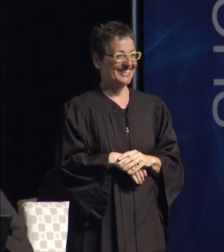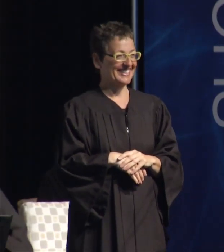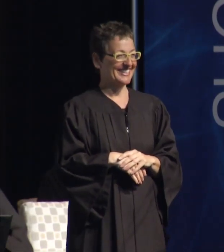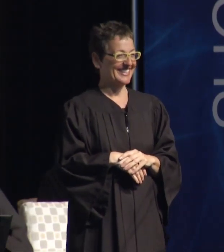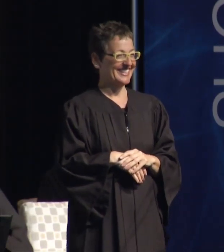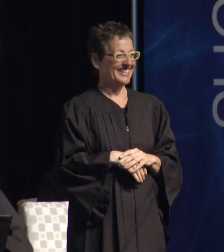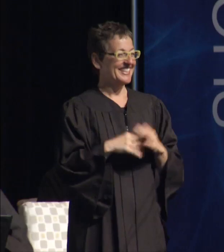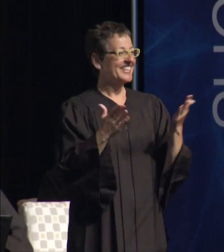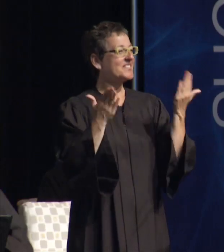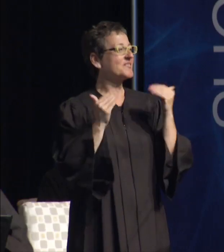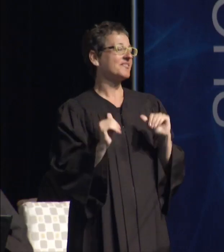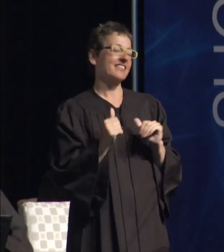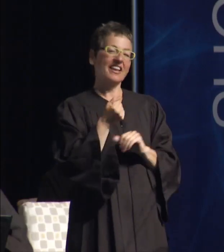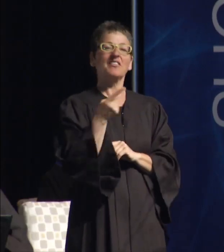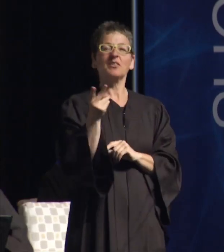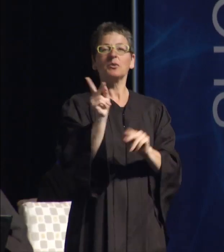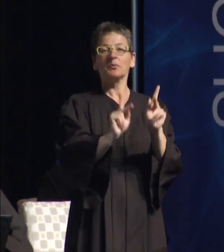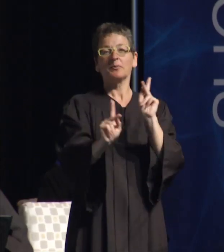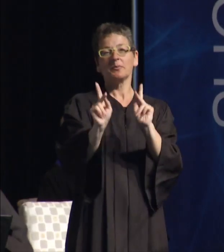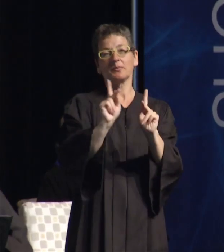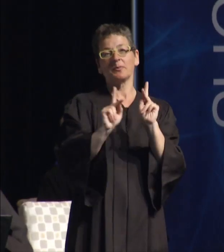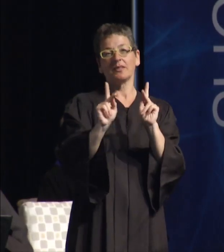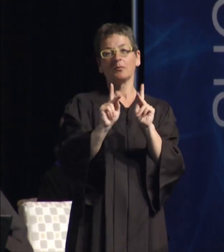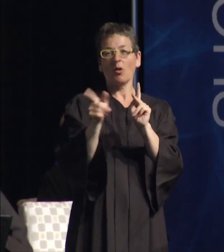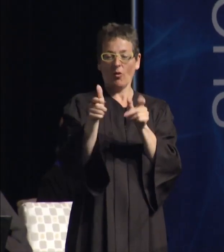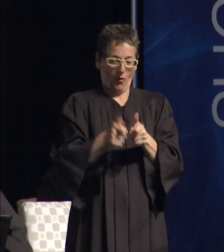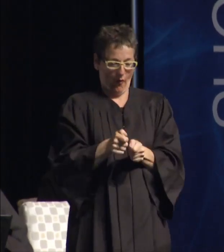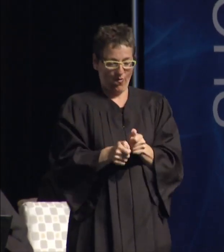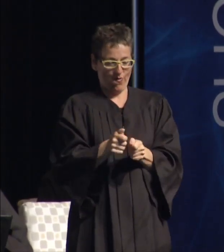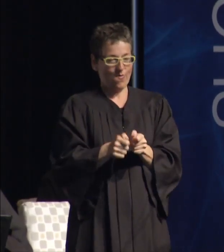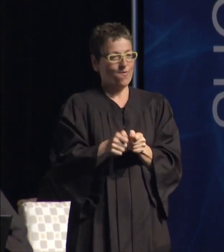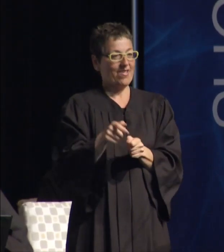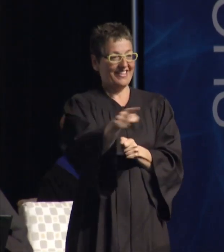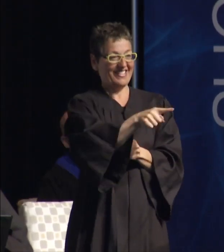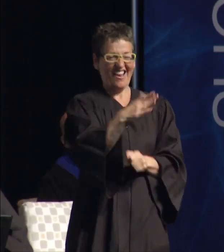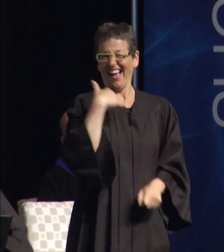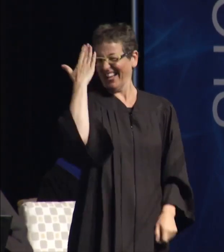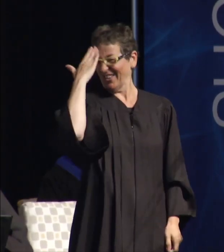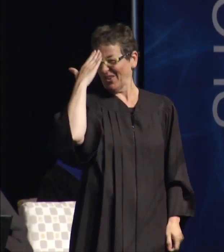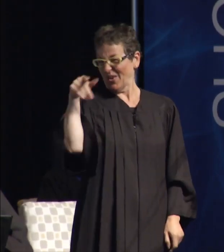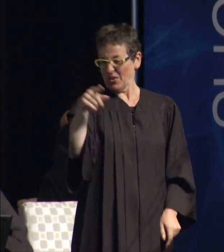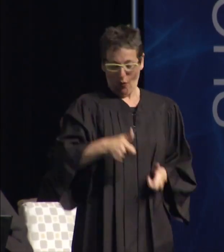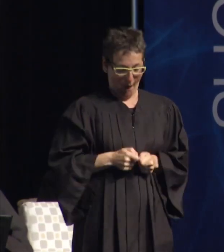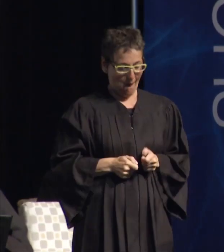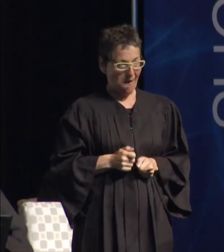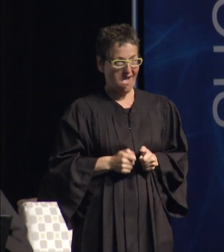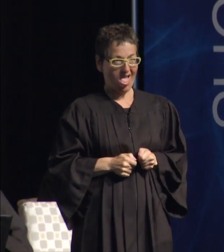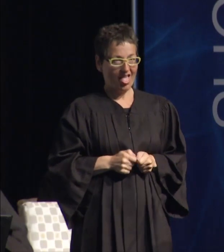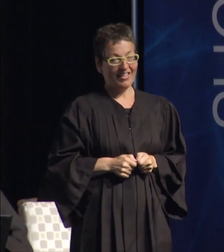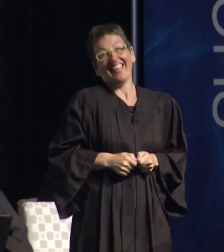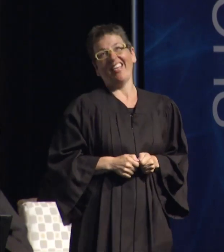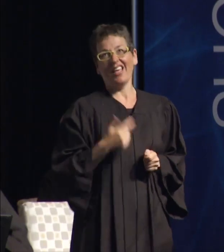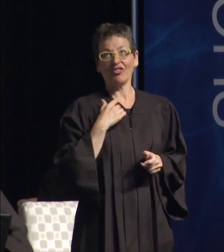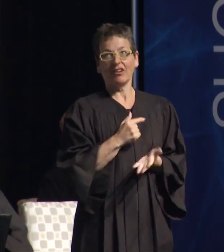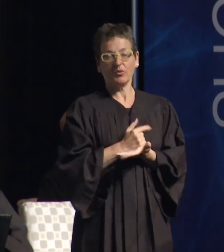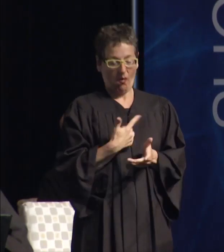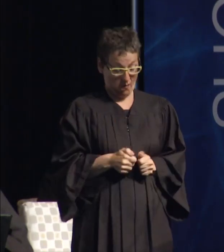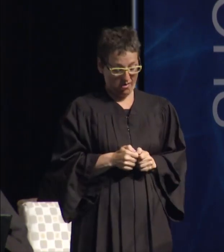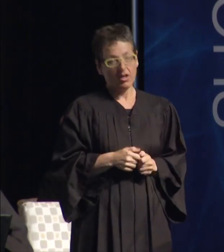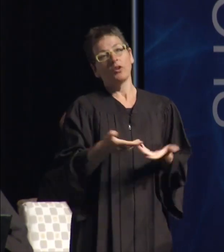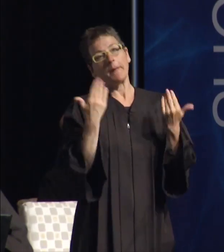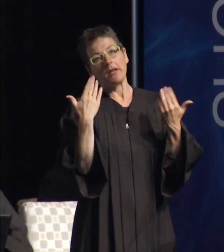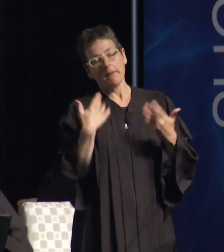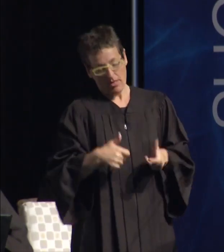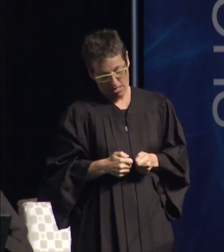So there's also a few people out there that you're texting your peeps. I know you are. Hooray, I did it. Woohoo. Let's get this